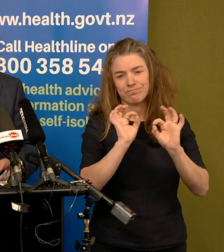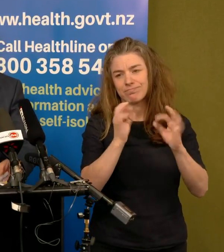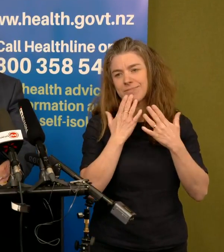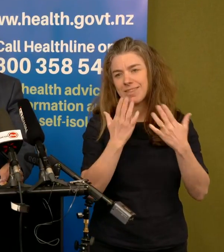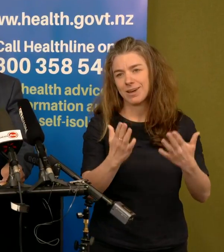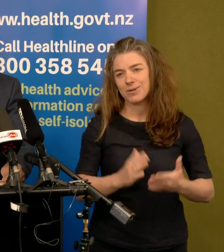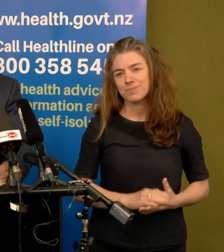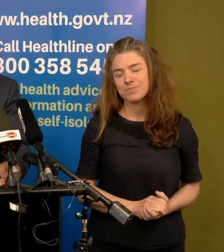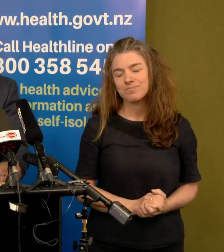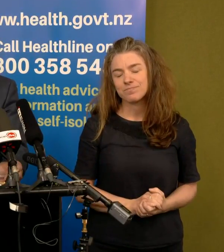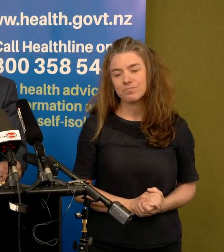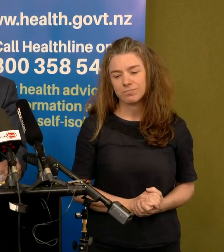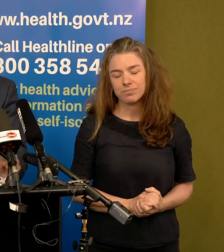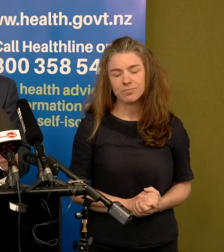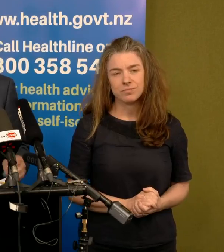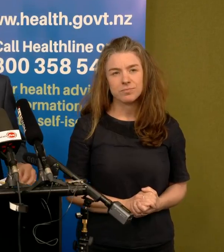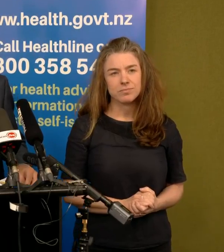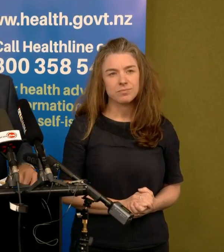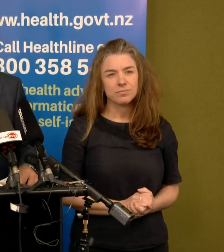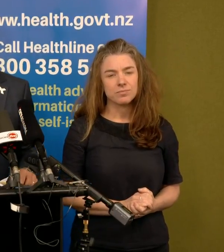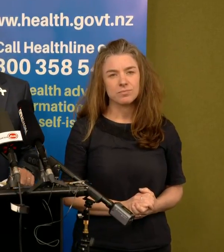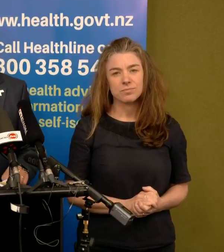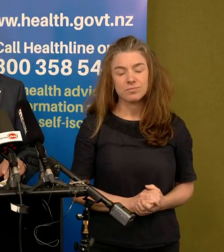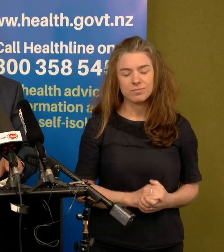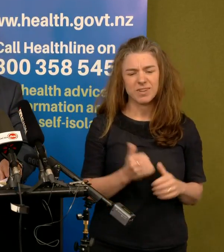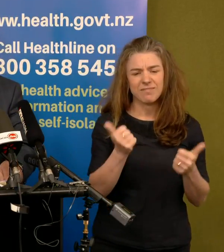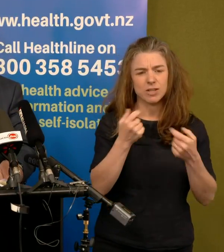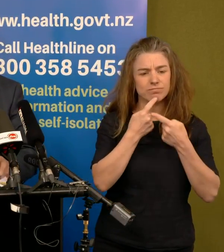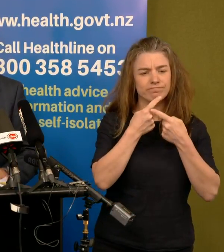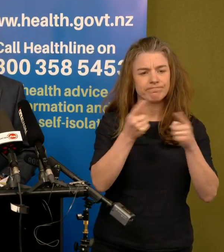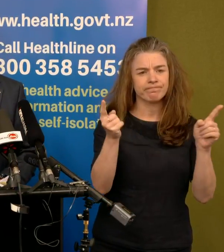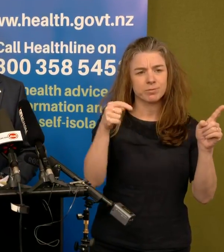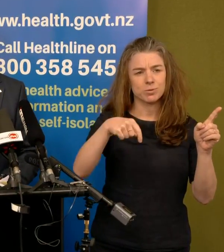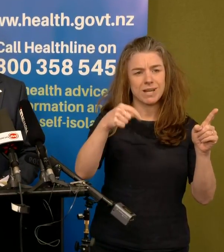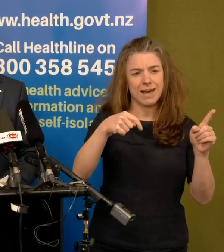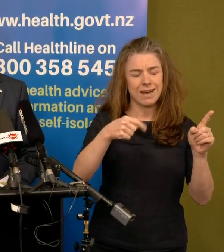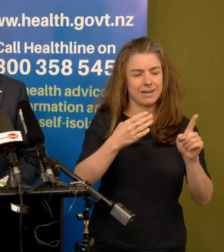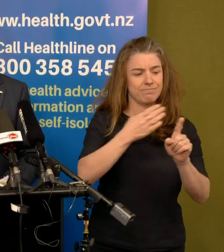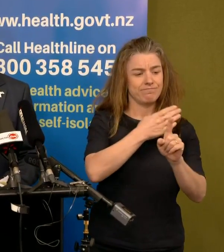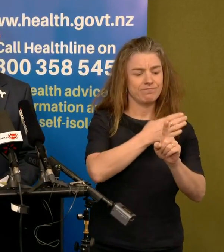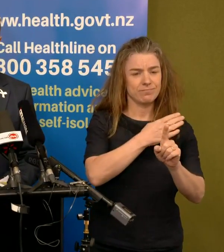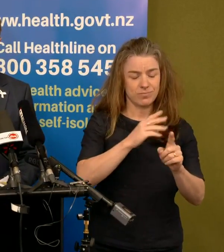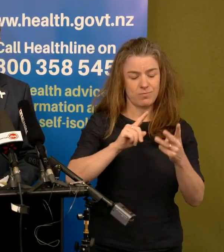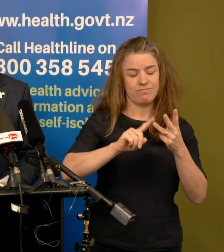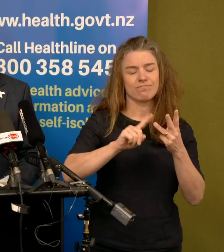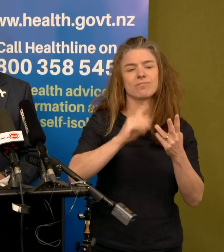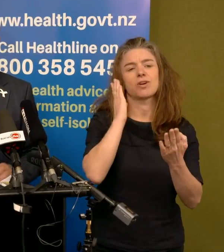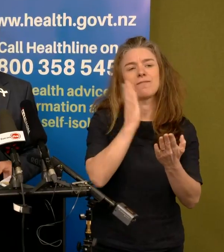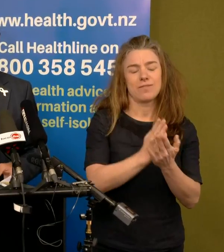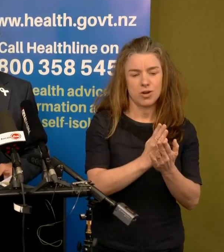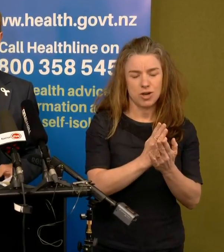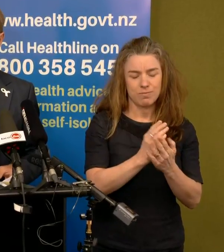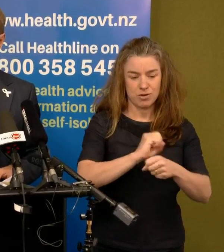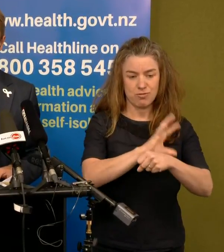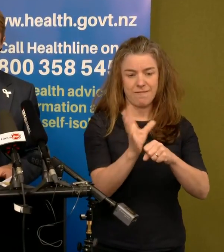picture. So, as has been signalled earlier today, we do have a third case of COVID-19 in New Zealand. I'll